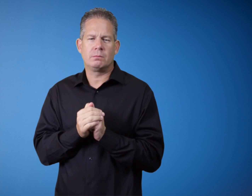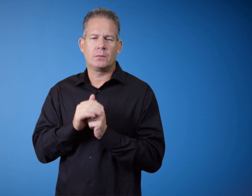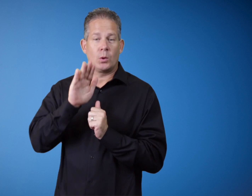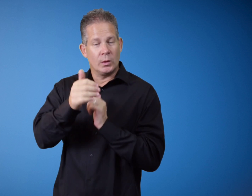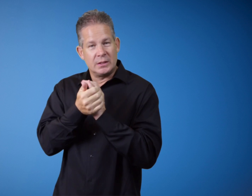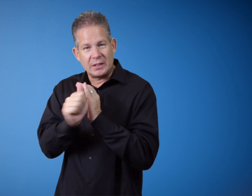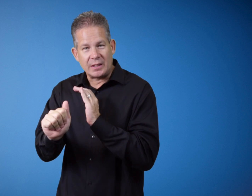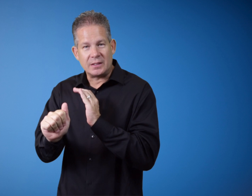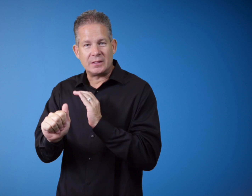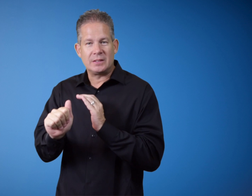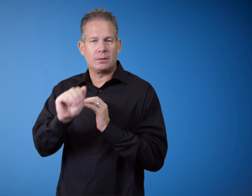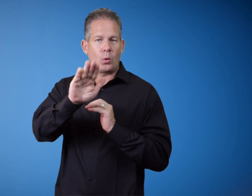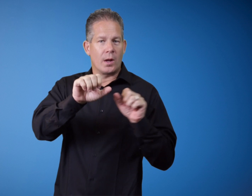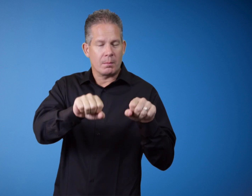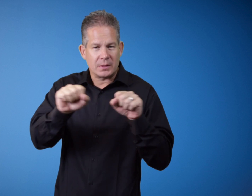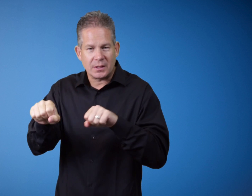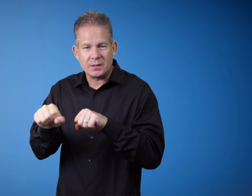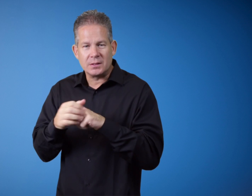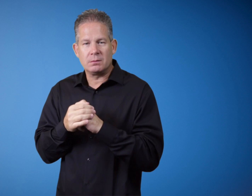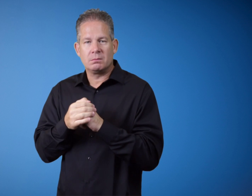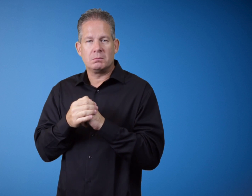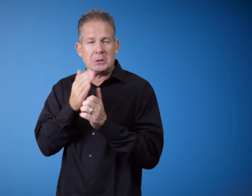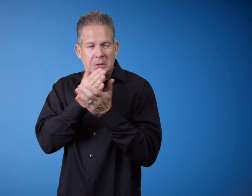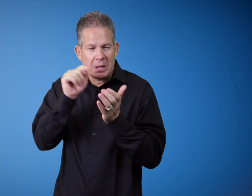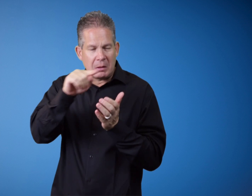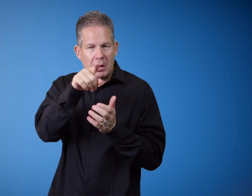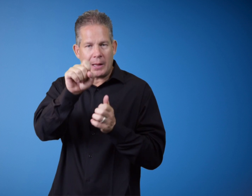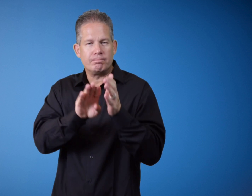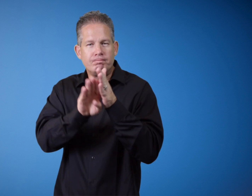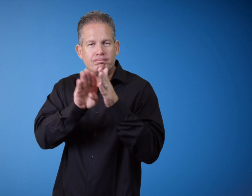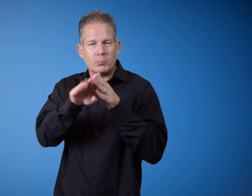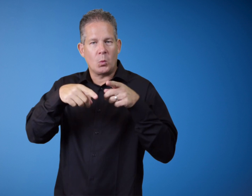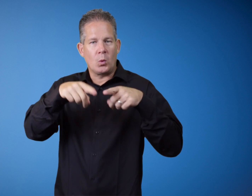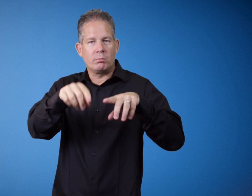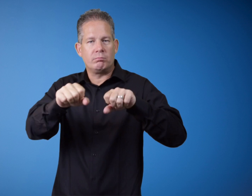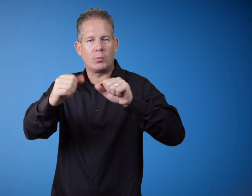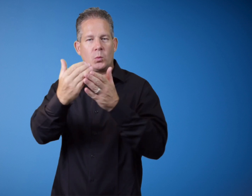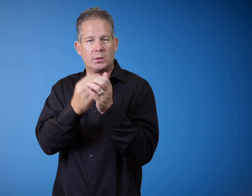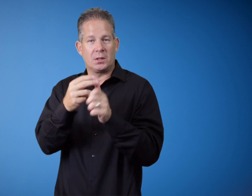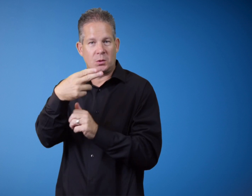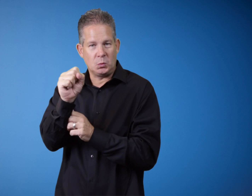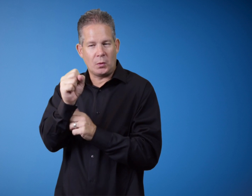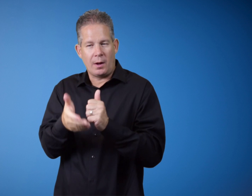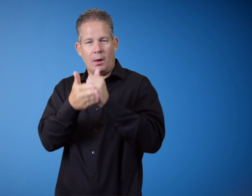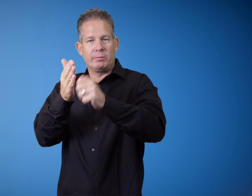includes your interests, your skills, your abilities, and these can continue to develop while you're taking courses through high